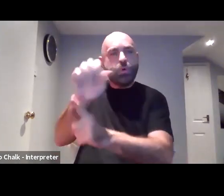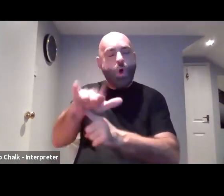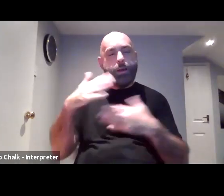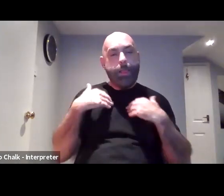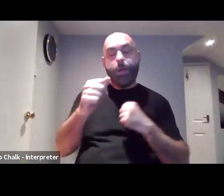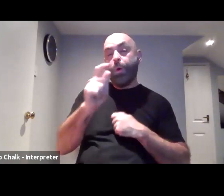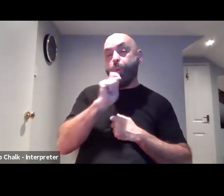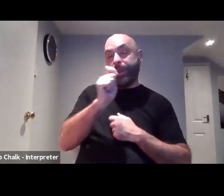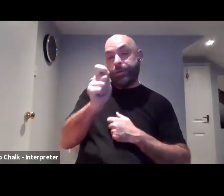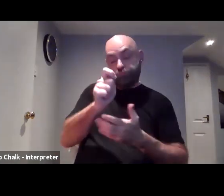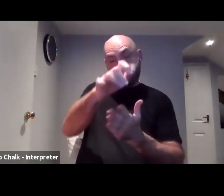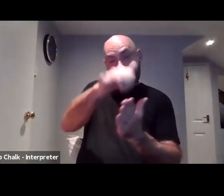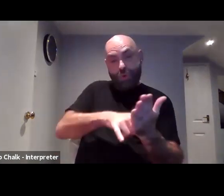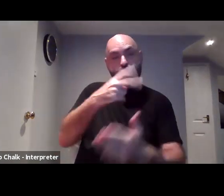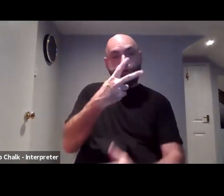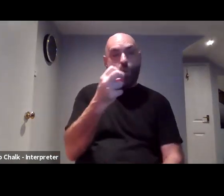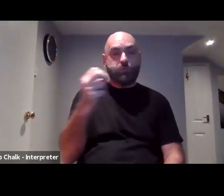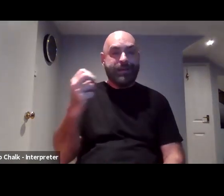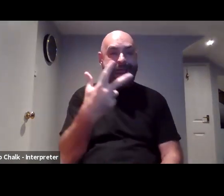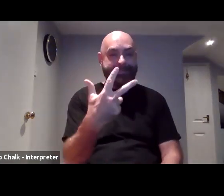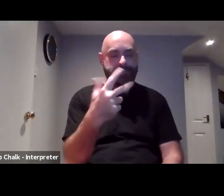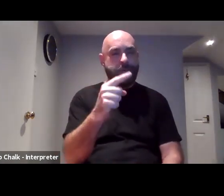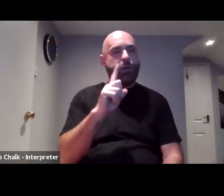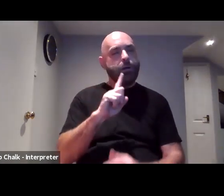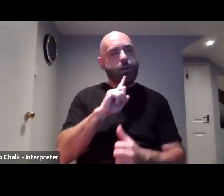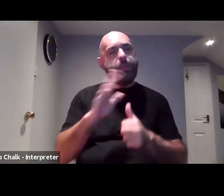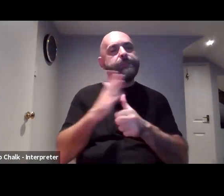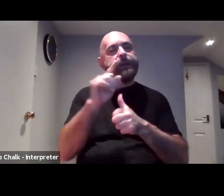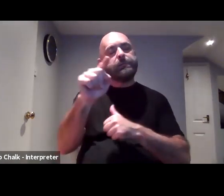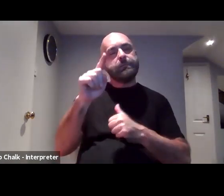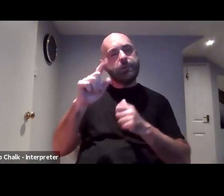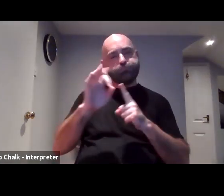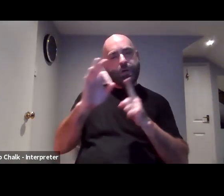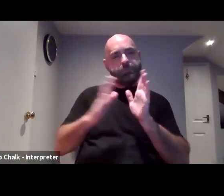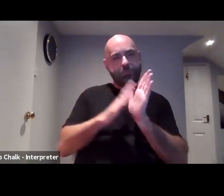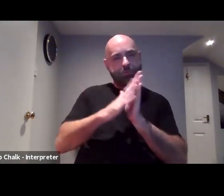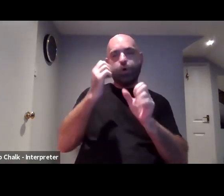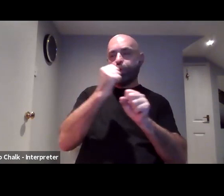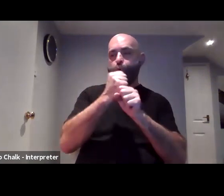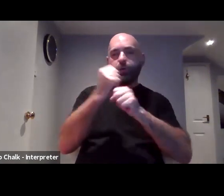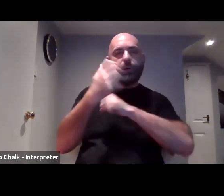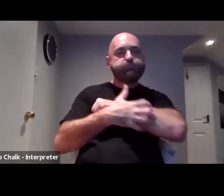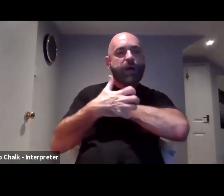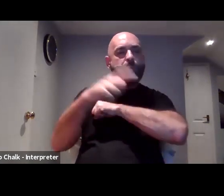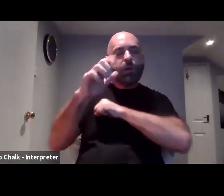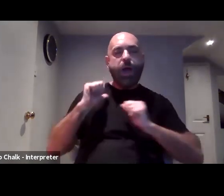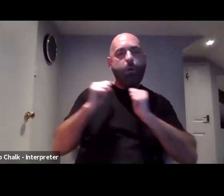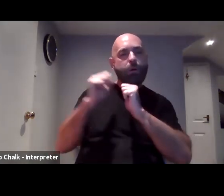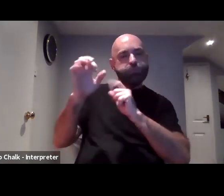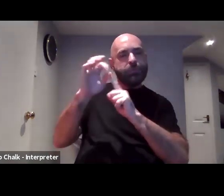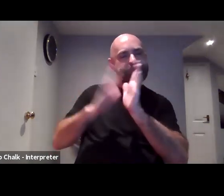in 2008. And the then Prime Minister of the UK, Gordon Brown, asked